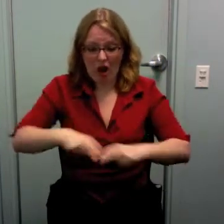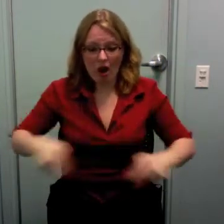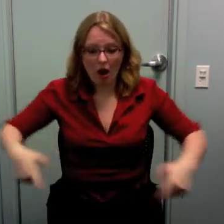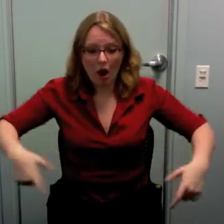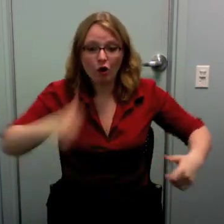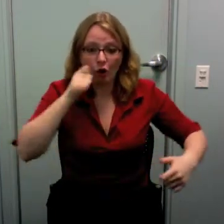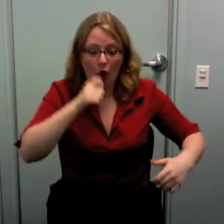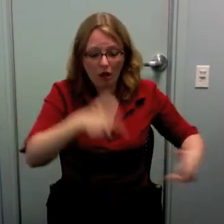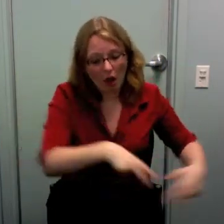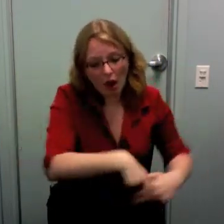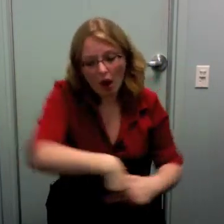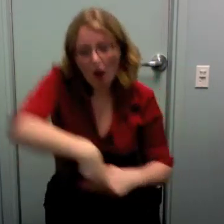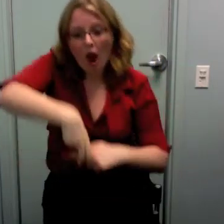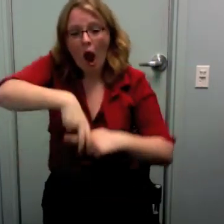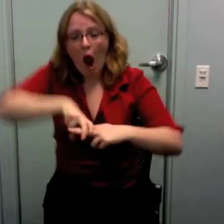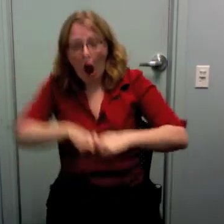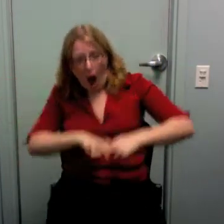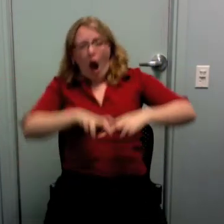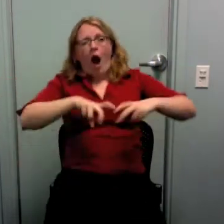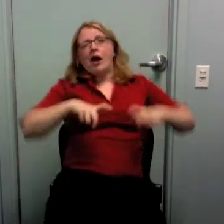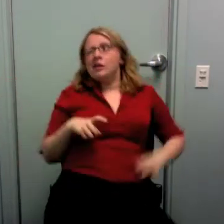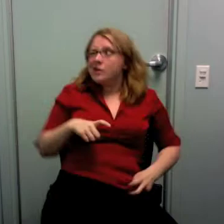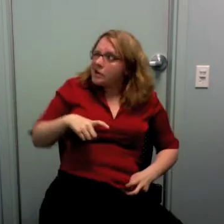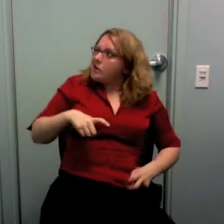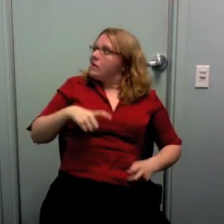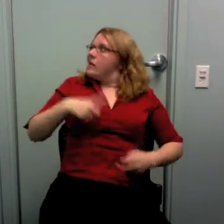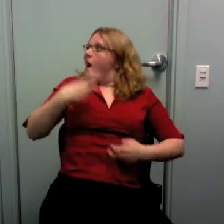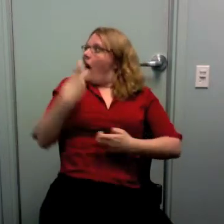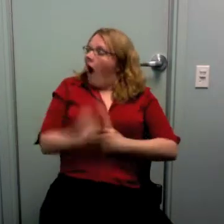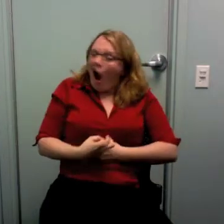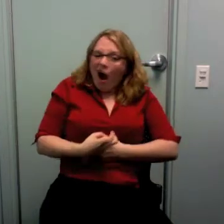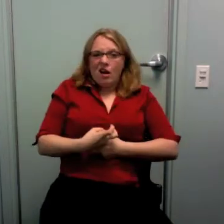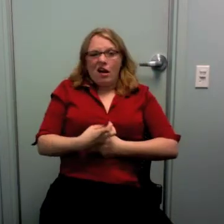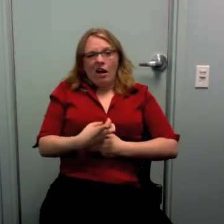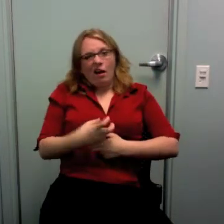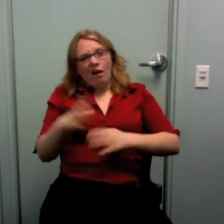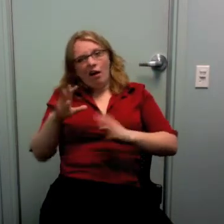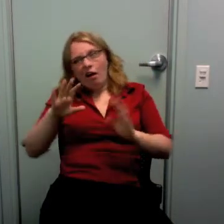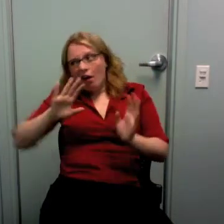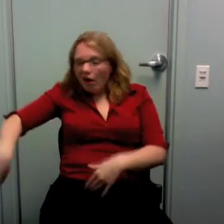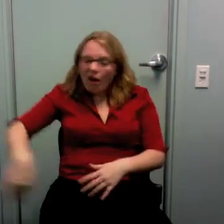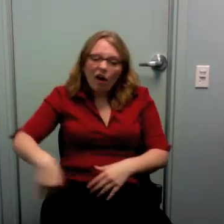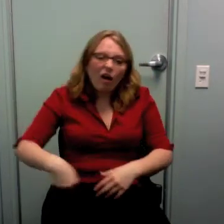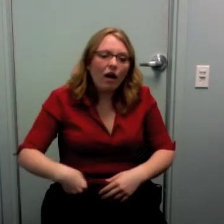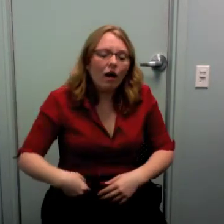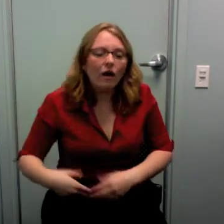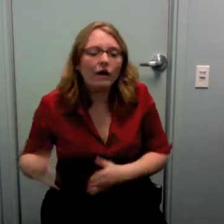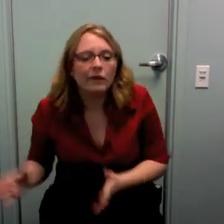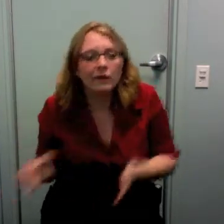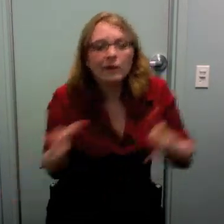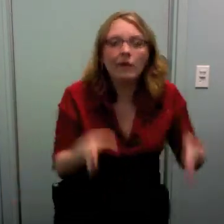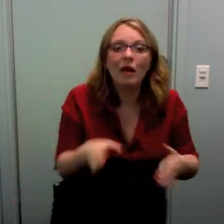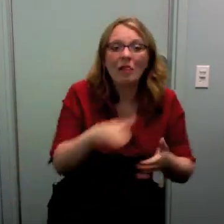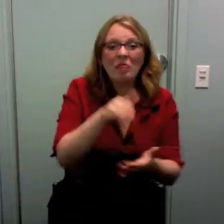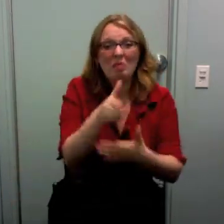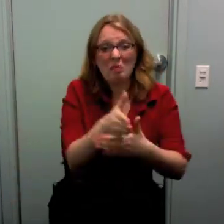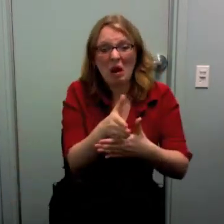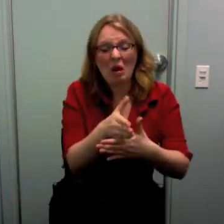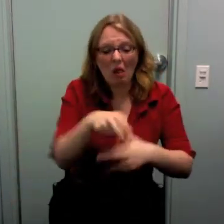too hard for her. And then she sat down in the chair of the middle bear, and that was too soft for her.